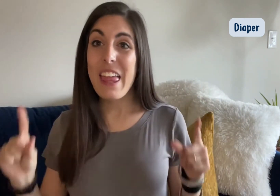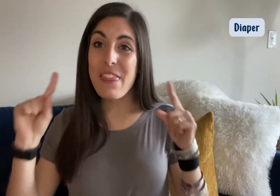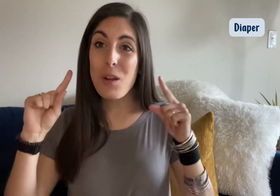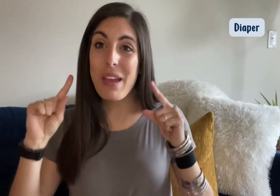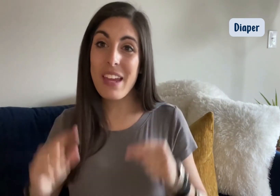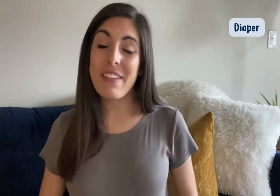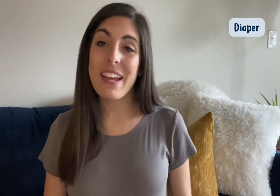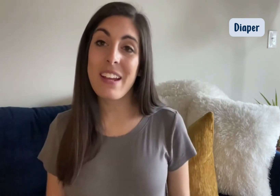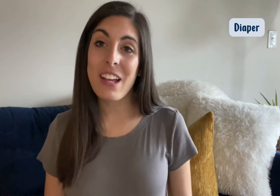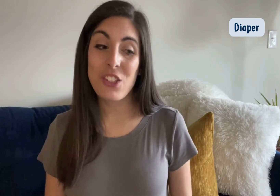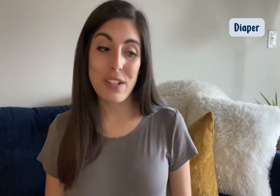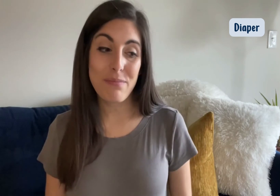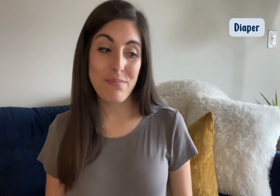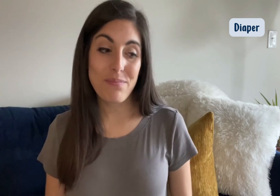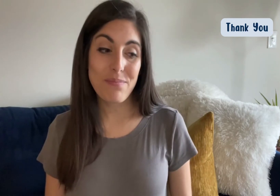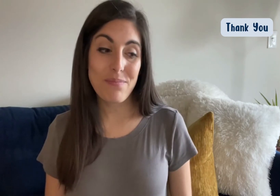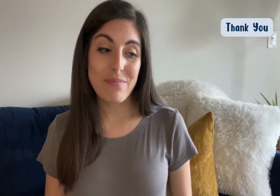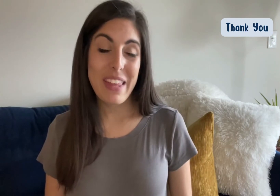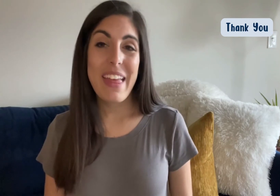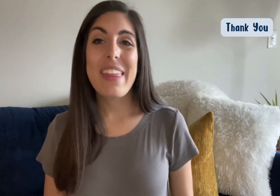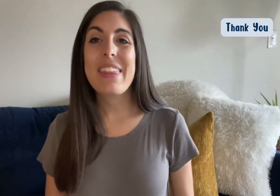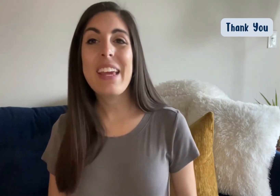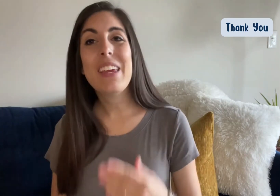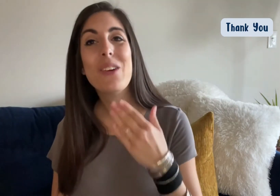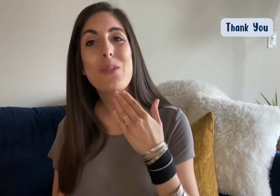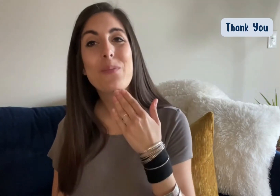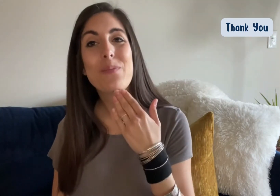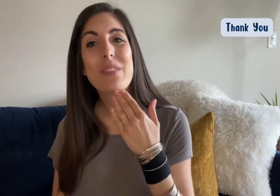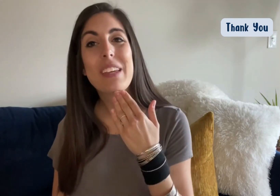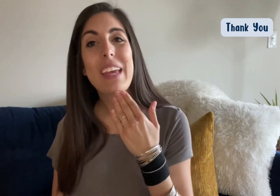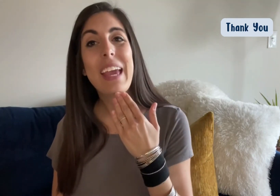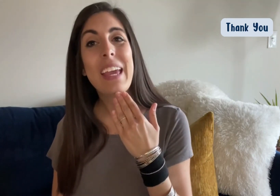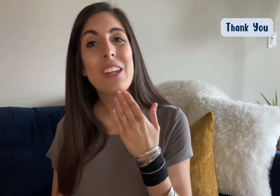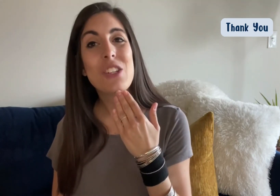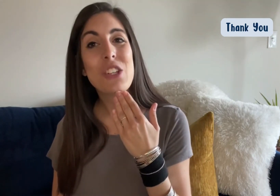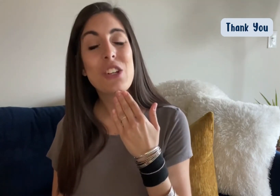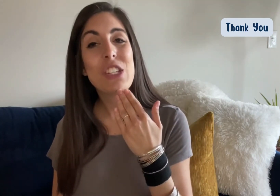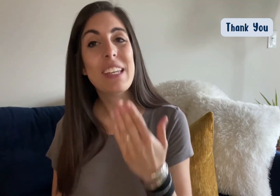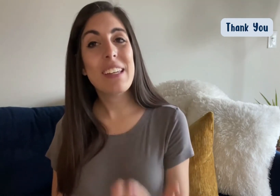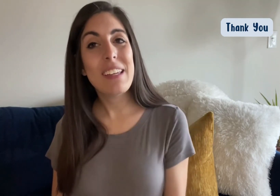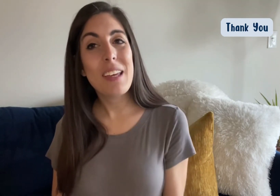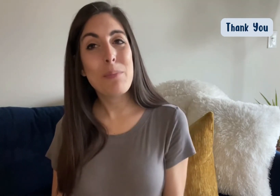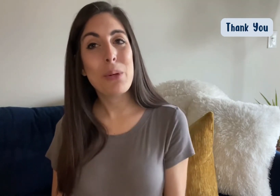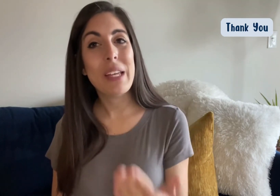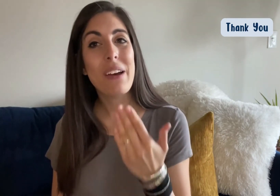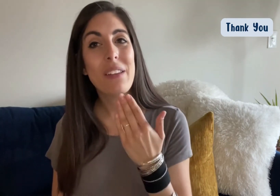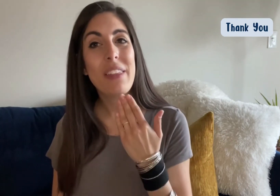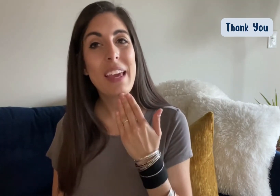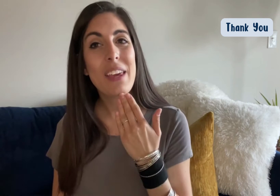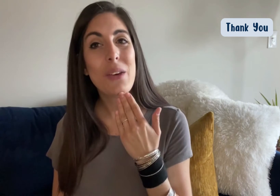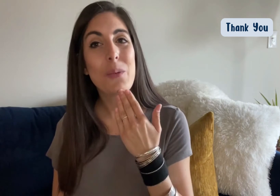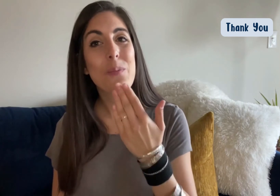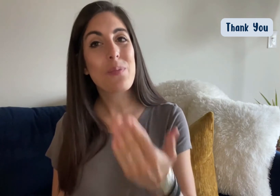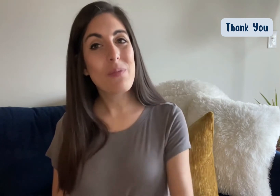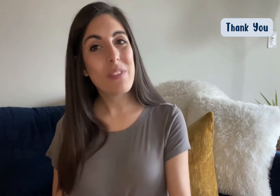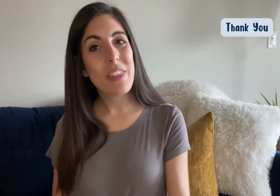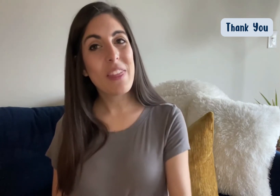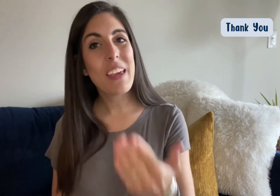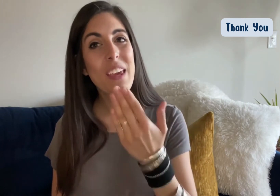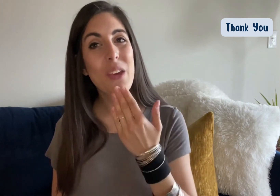they're making that connection. Thank you. Hand to your chin and pull down. Thank you. Thank you.